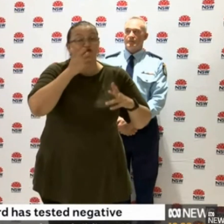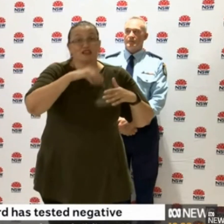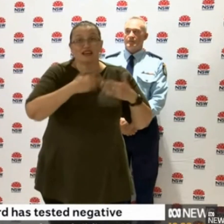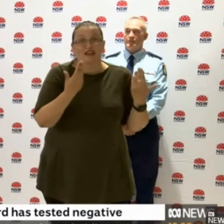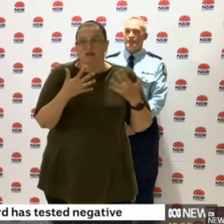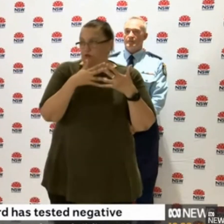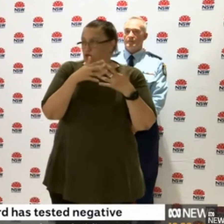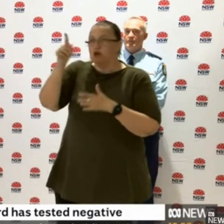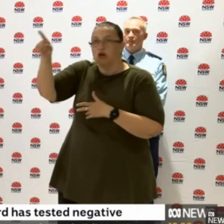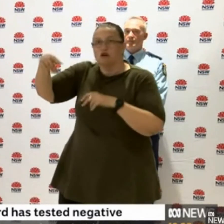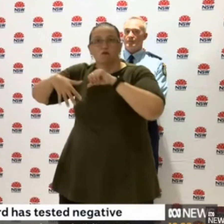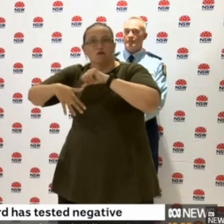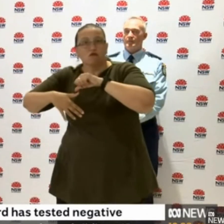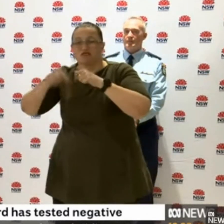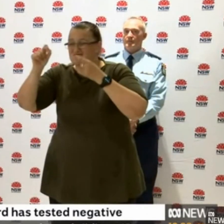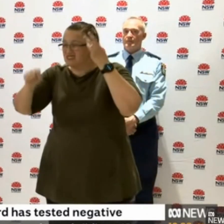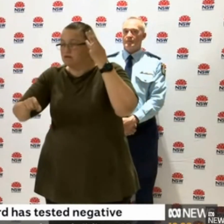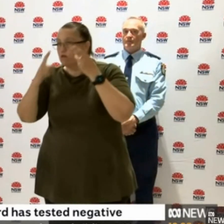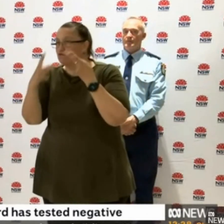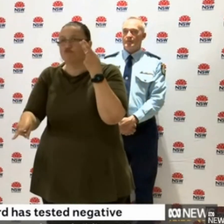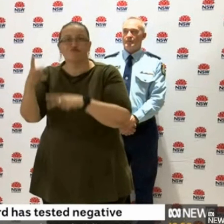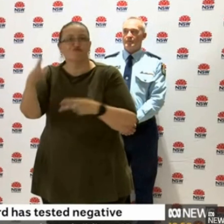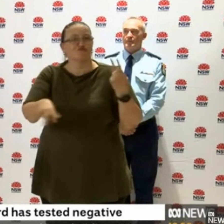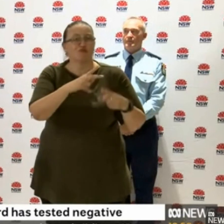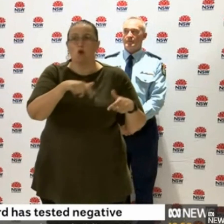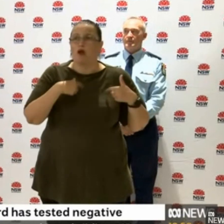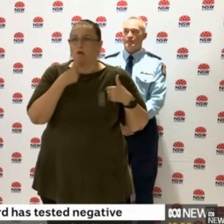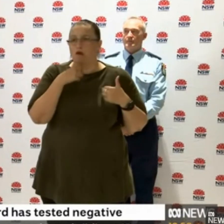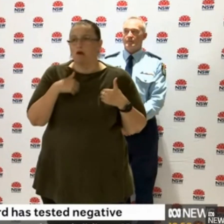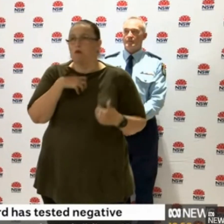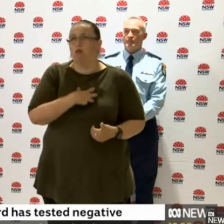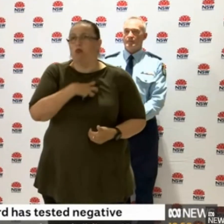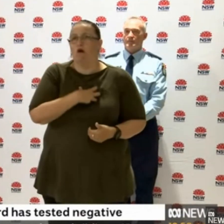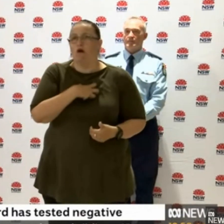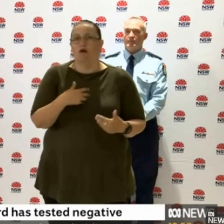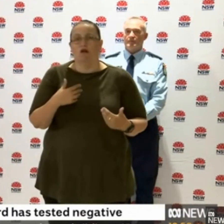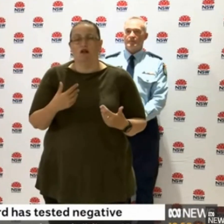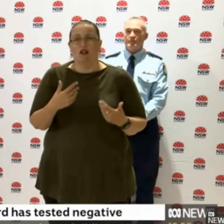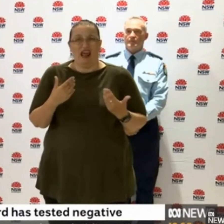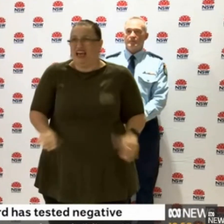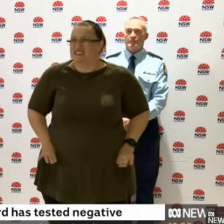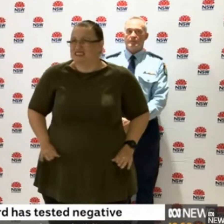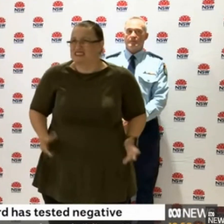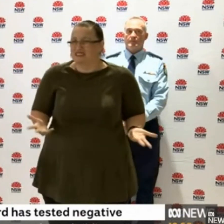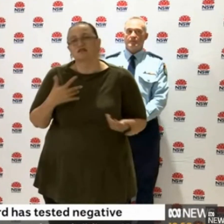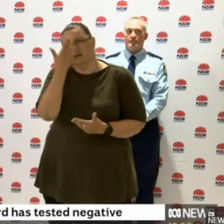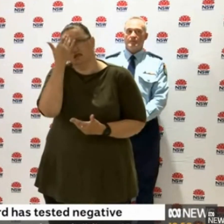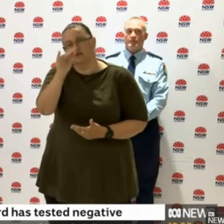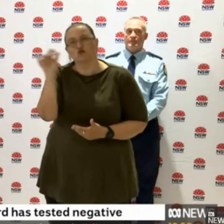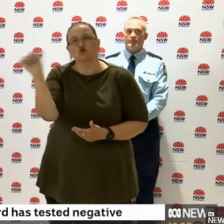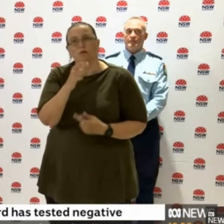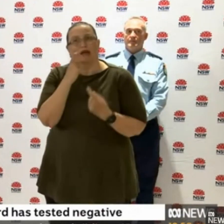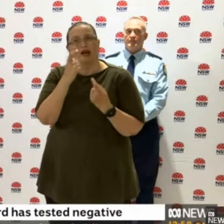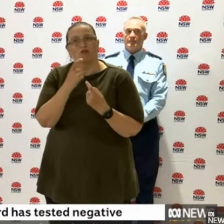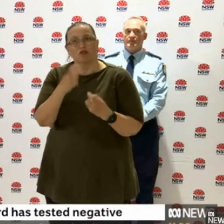America. We need to just recognise that we all need to do our bit. Will, Minister, will this case